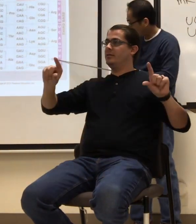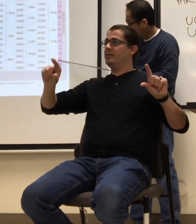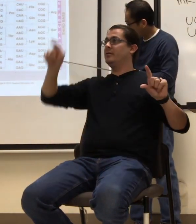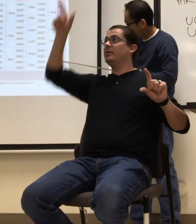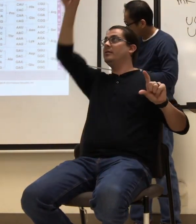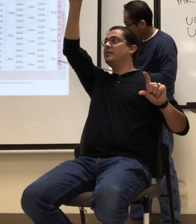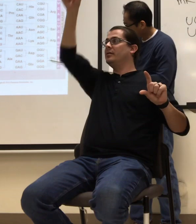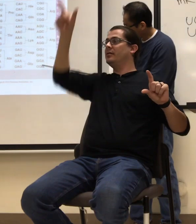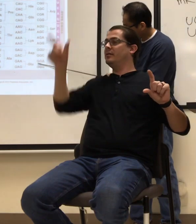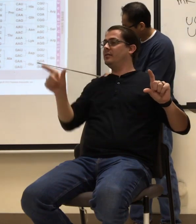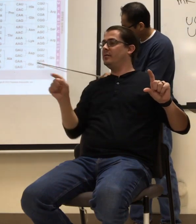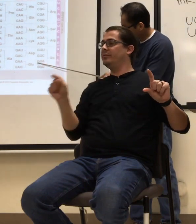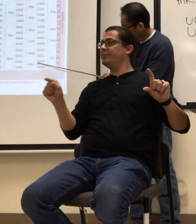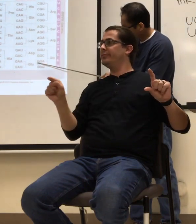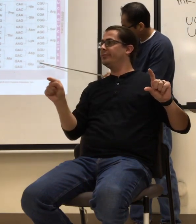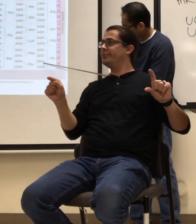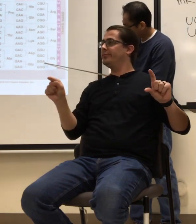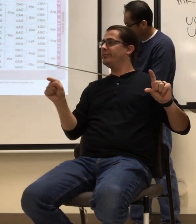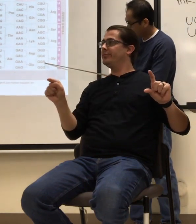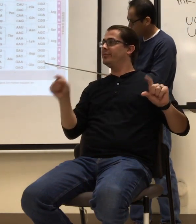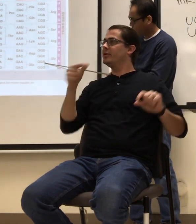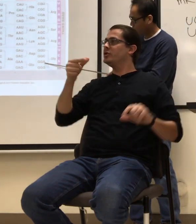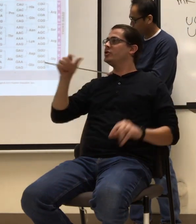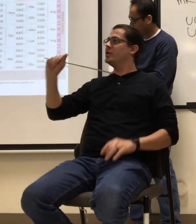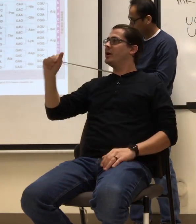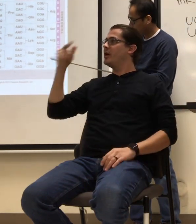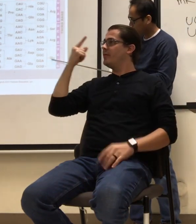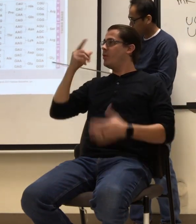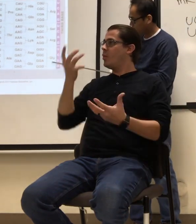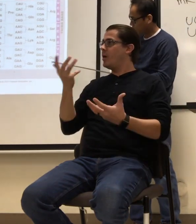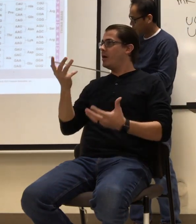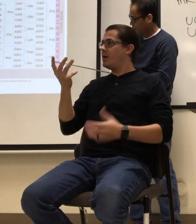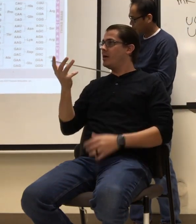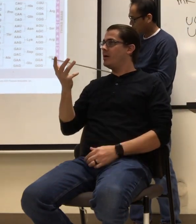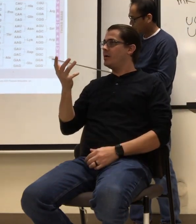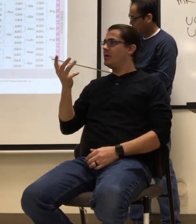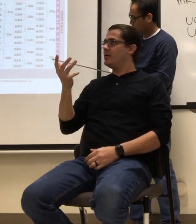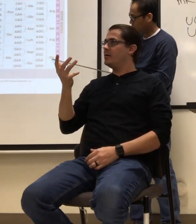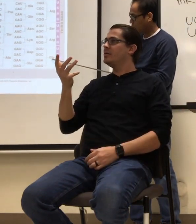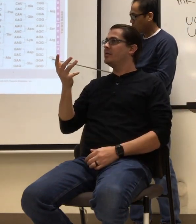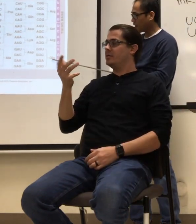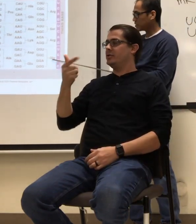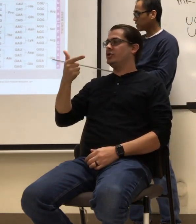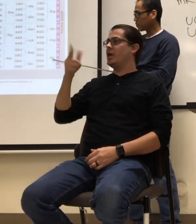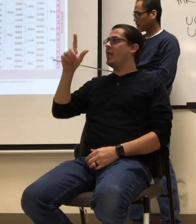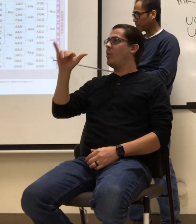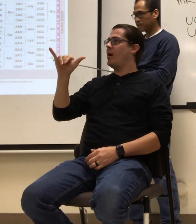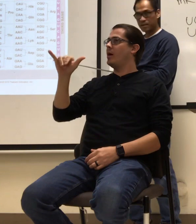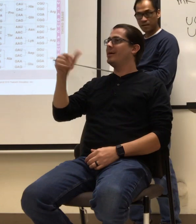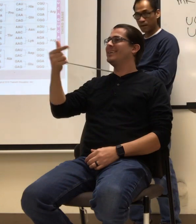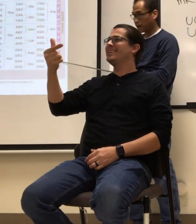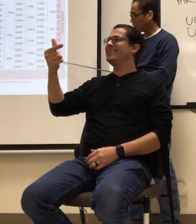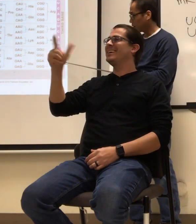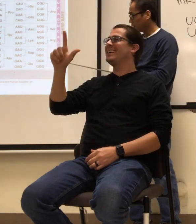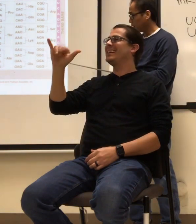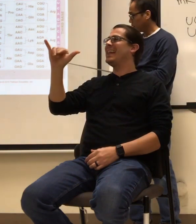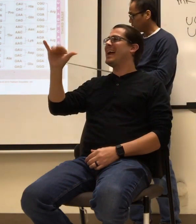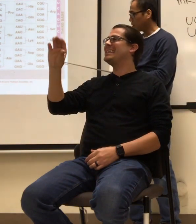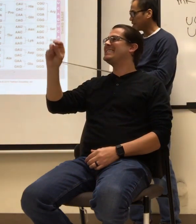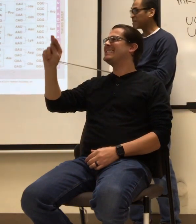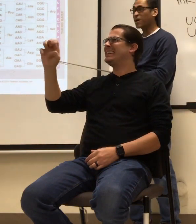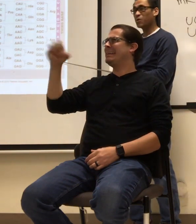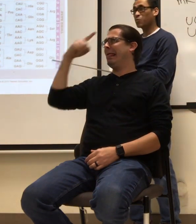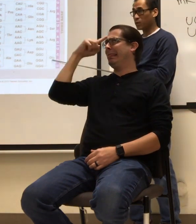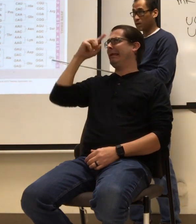A. So here's GGA. What does it code for? Yeah, the GLY, that stands for glycine, I think.